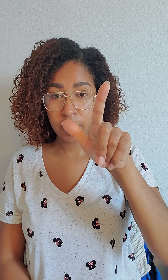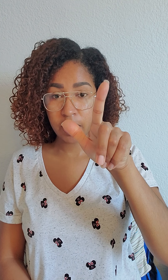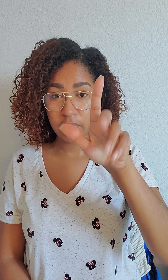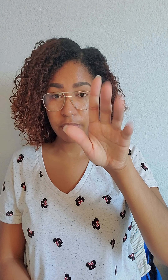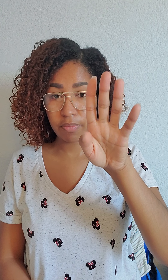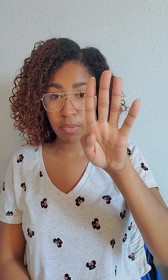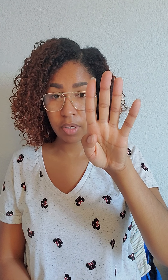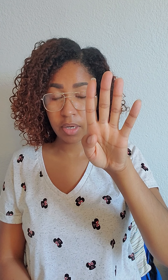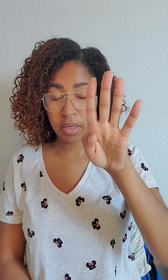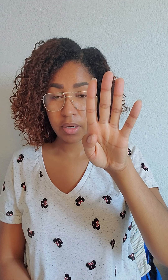24,